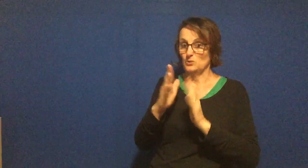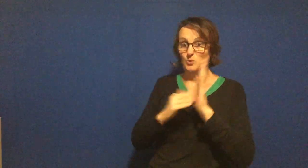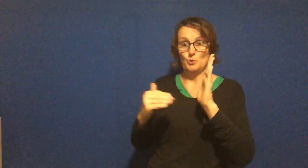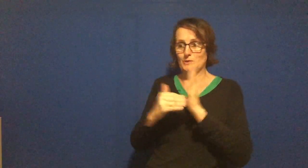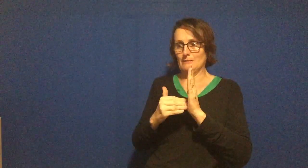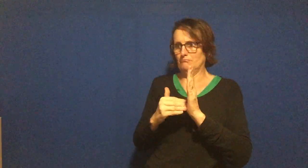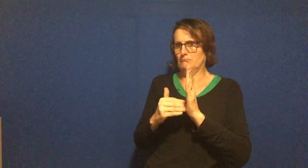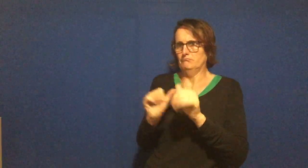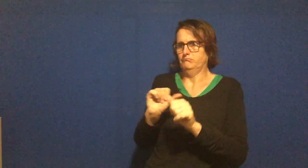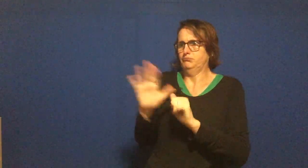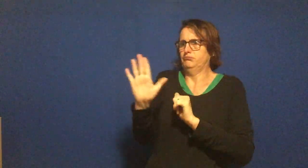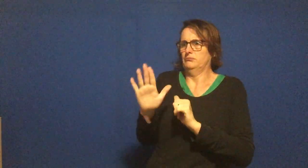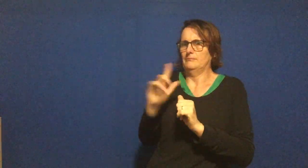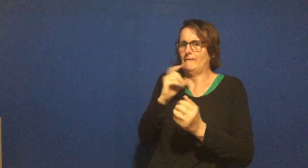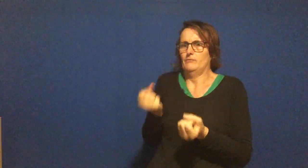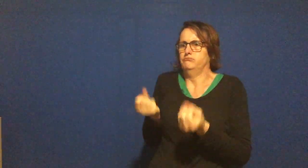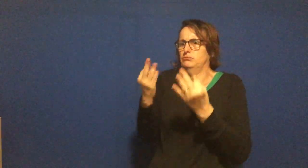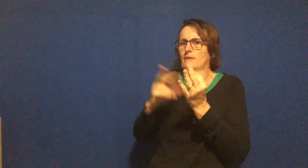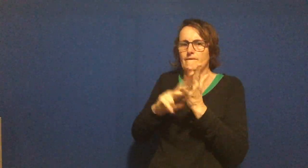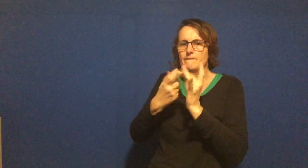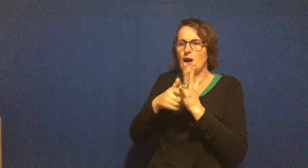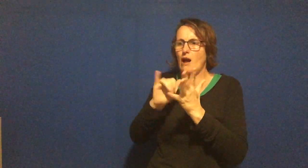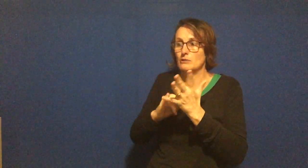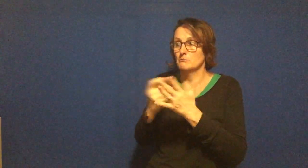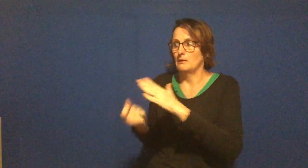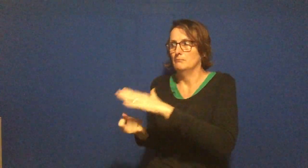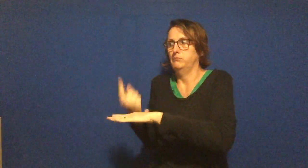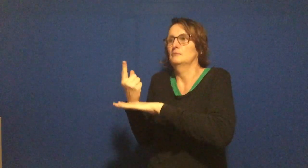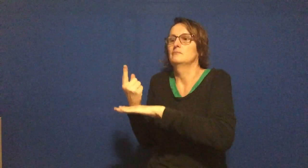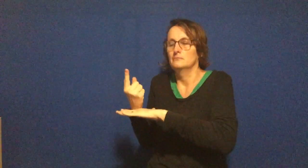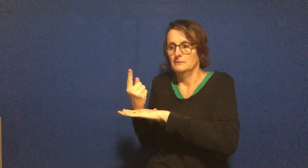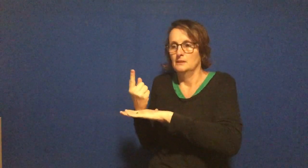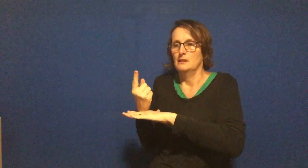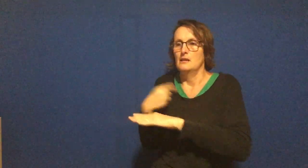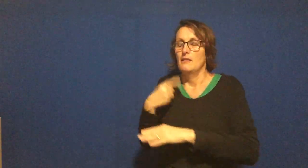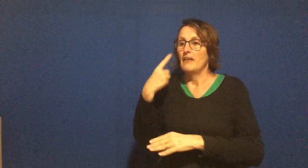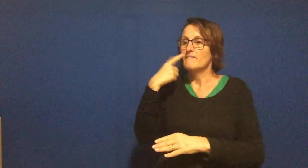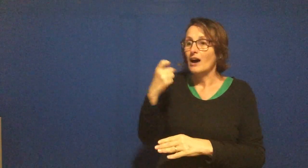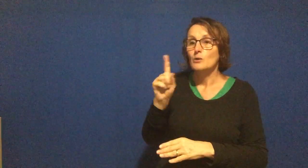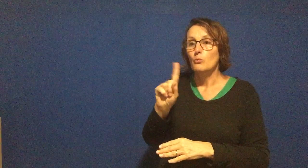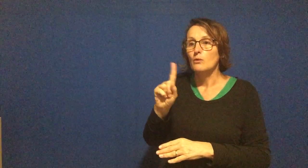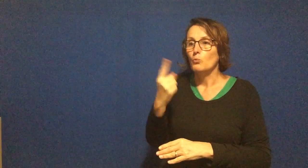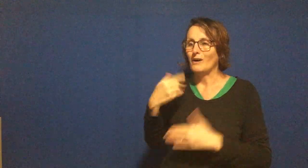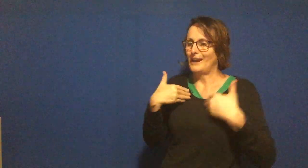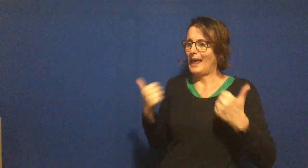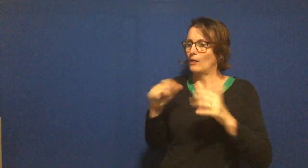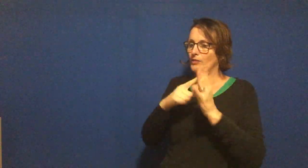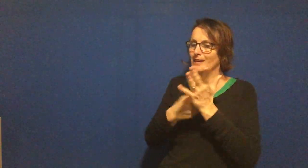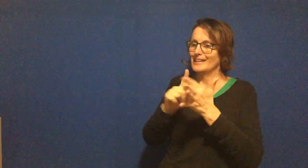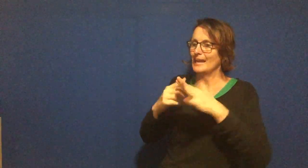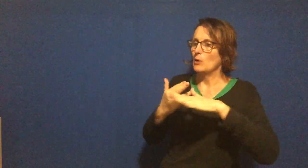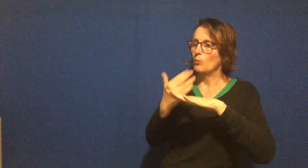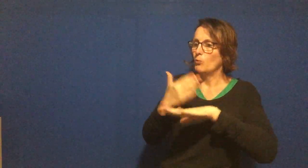less virus-free, one of the ways that they found out where one of these healthcare workers had gone was their local